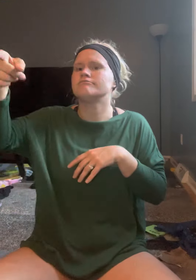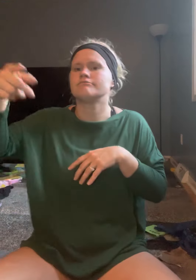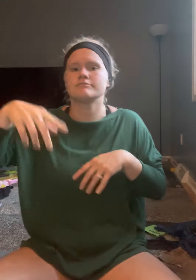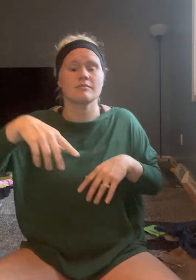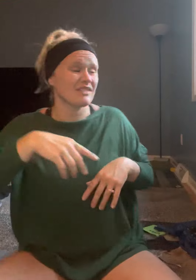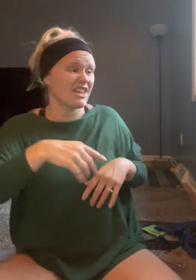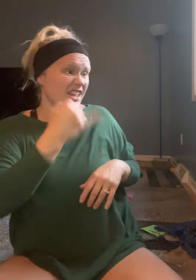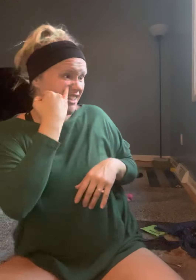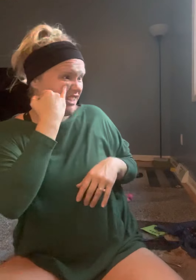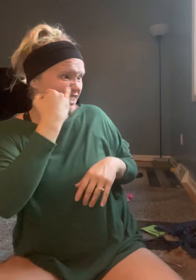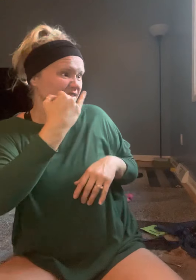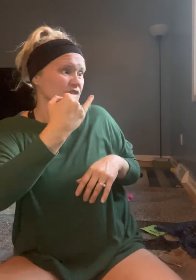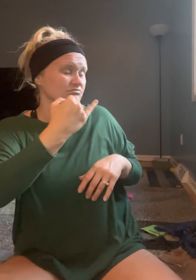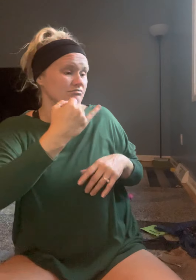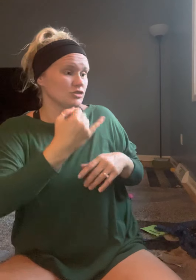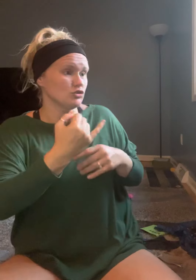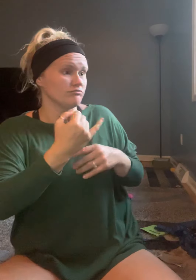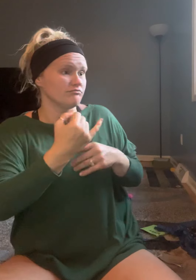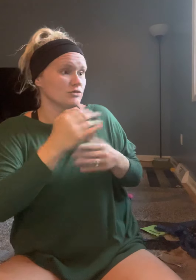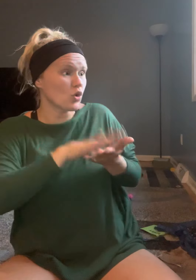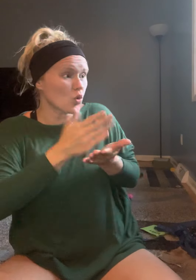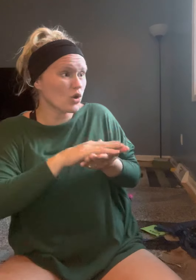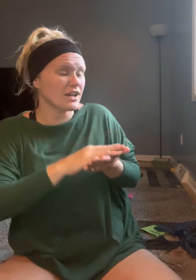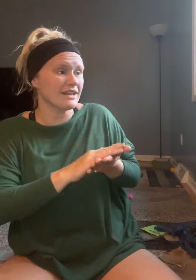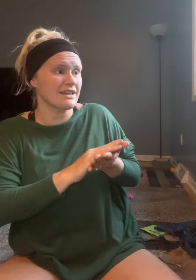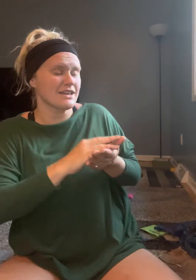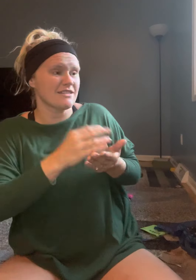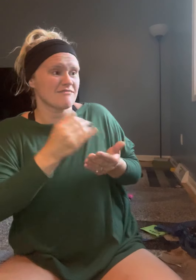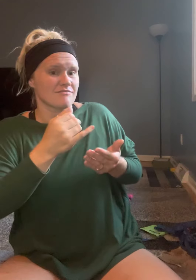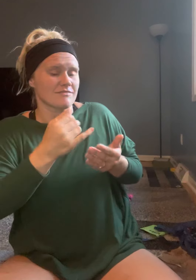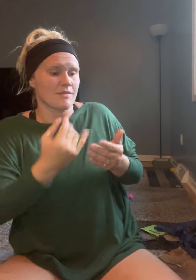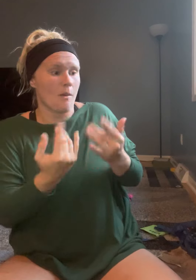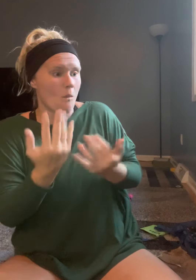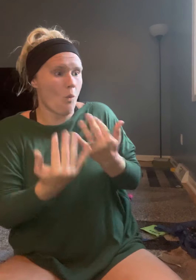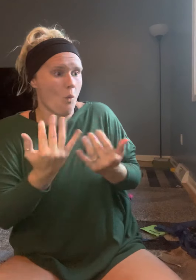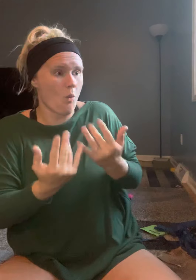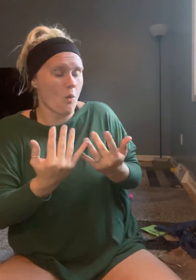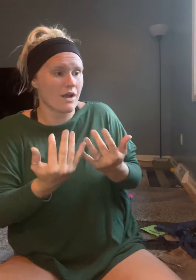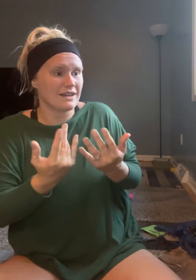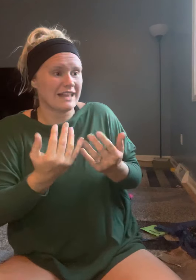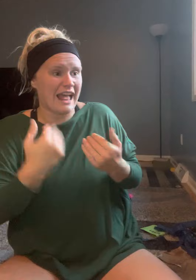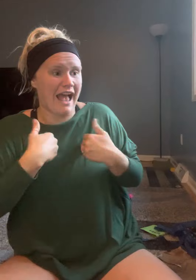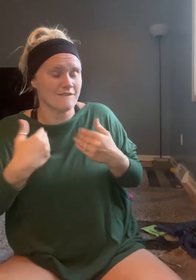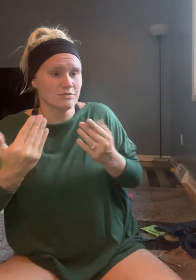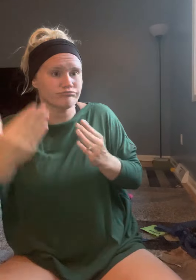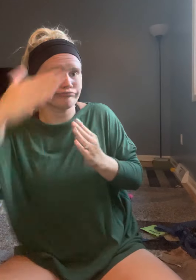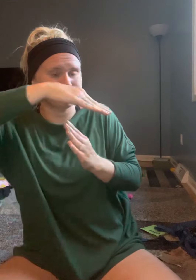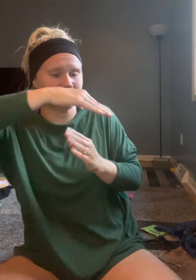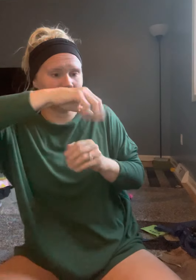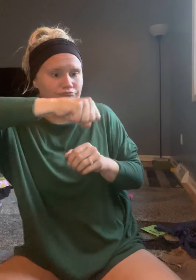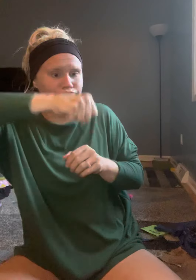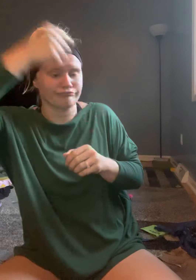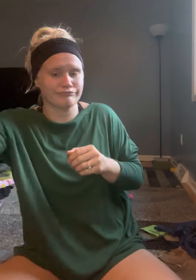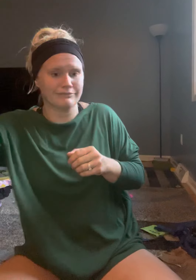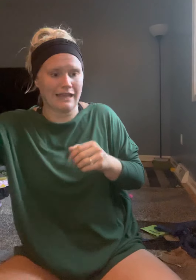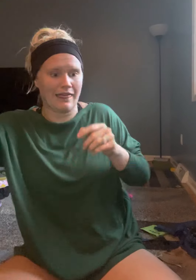you're boiling something, cooking something, you take the lid and lift it up, and there's water that's collected. You take the lid and set it on the stove, and then you have water that runs everywhere. Another